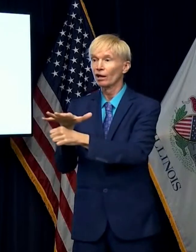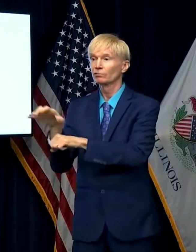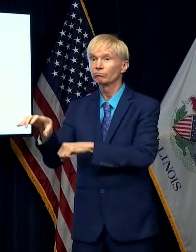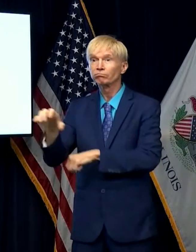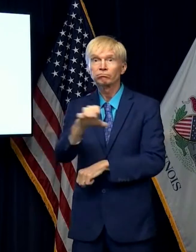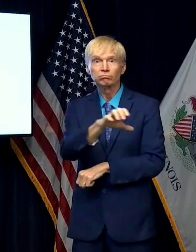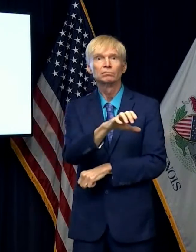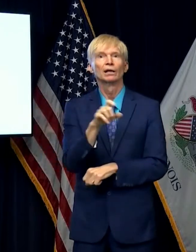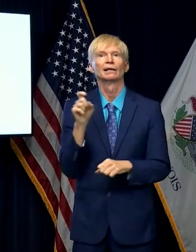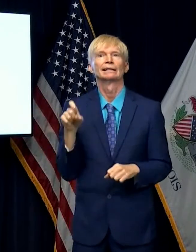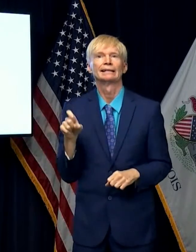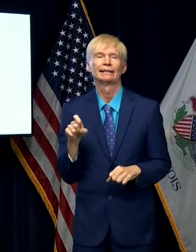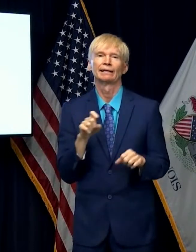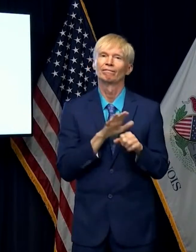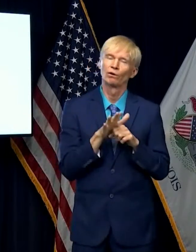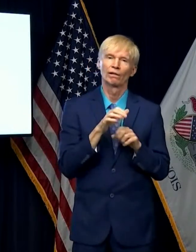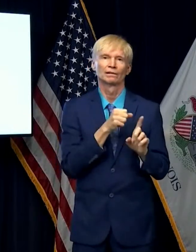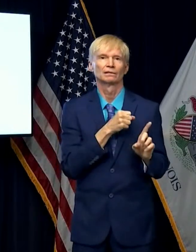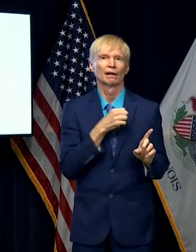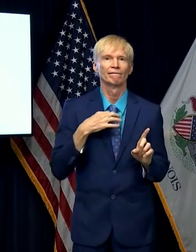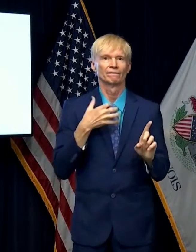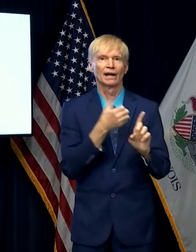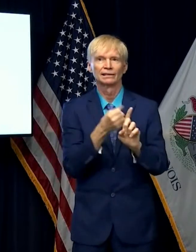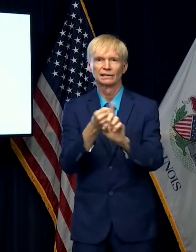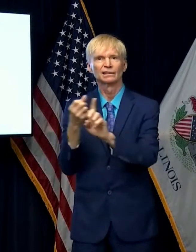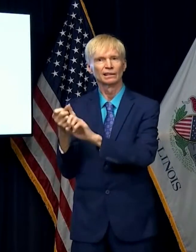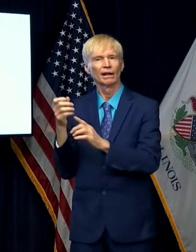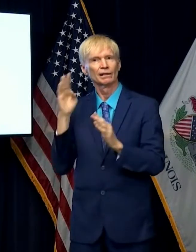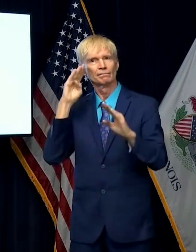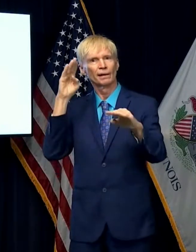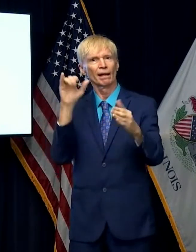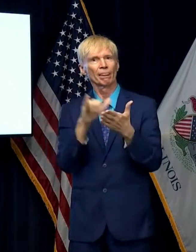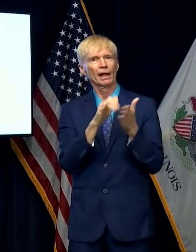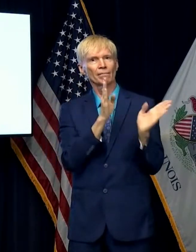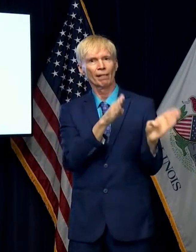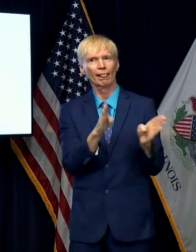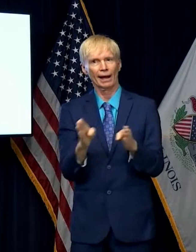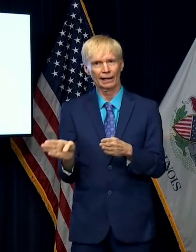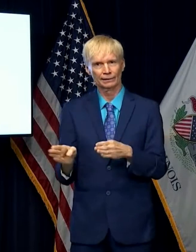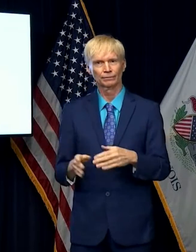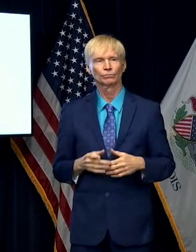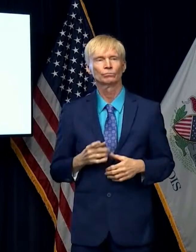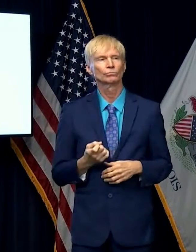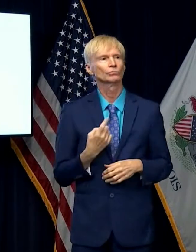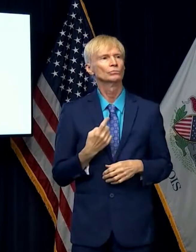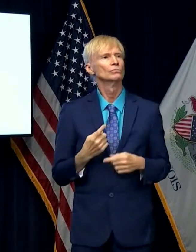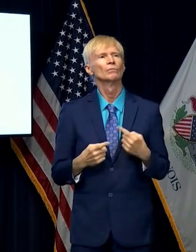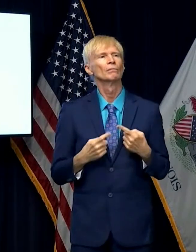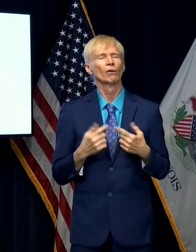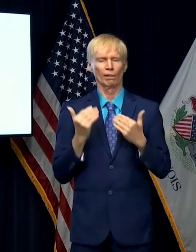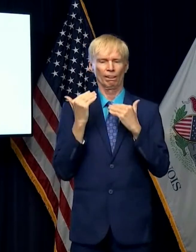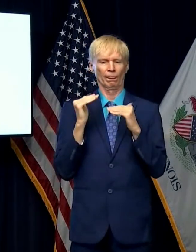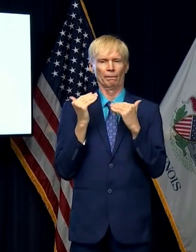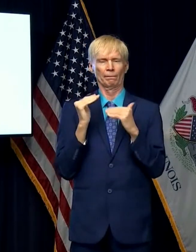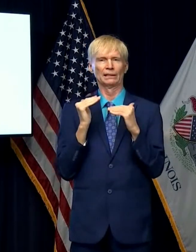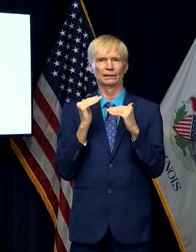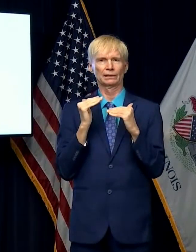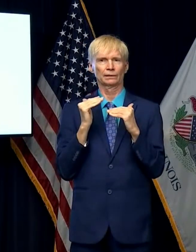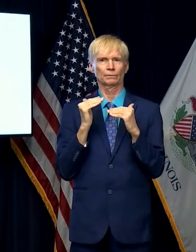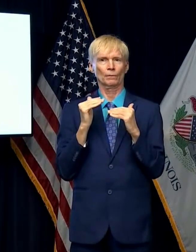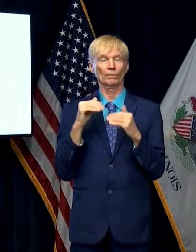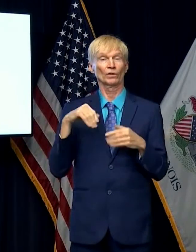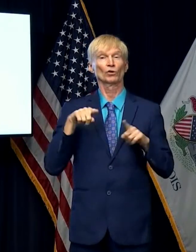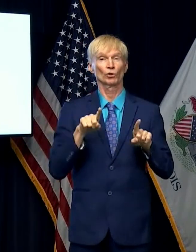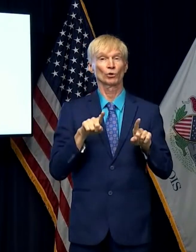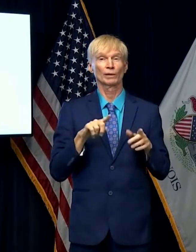doing everything we can to get everybody vaccinated. And that's really what our plan is right now. But any Last kind of, one. Limit of capacity limits like we saw in